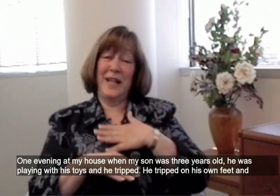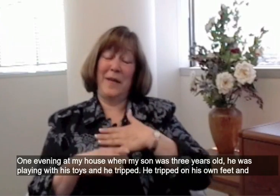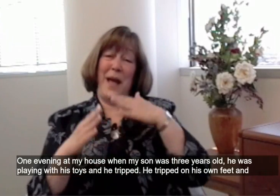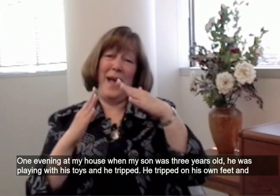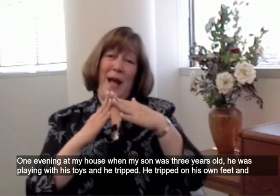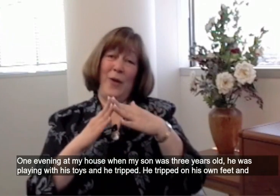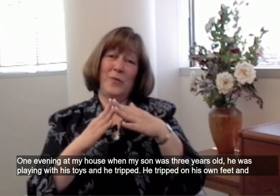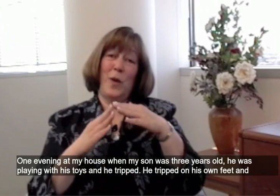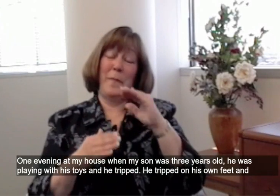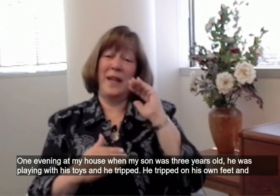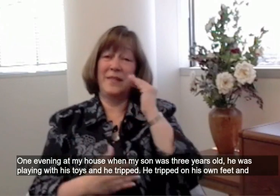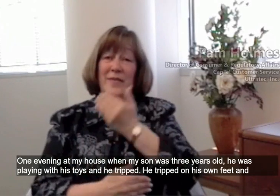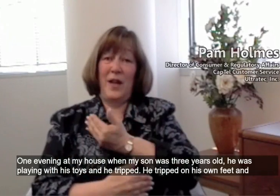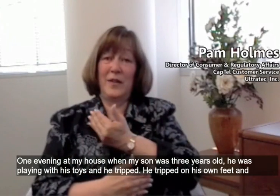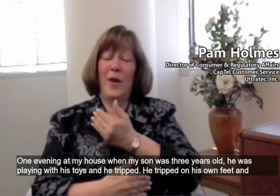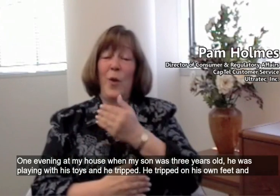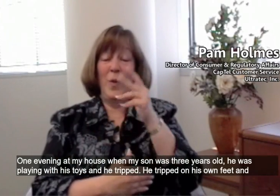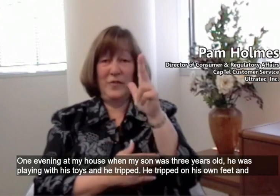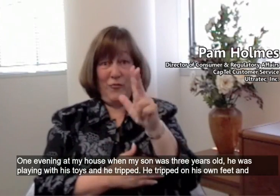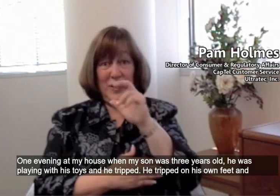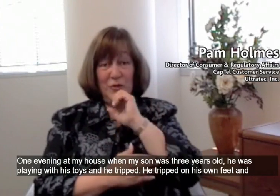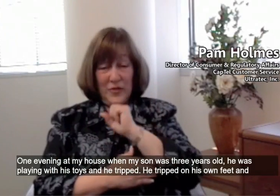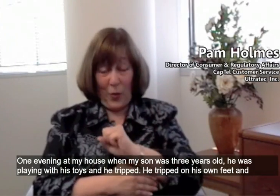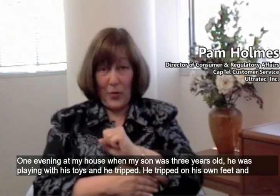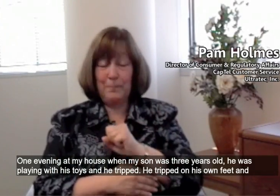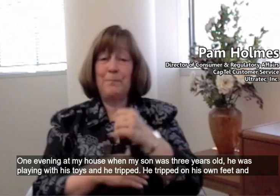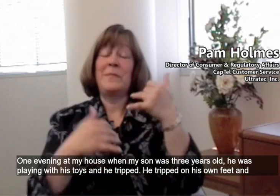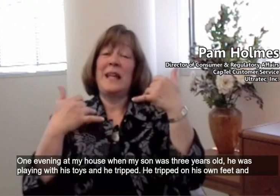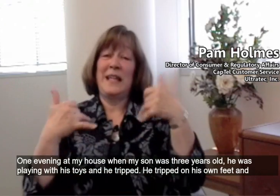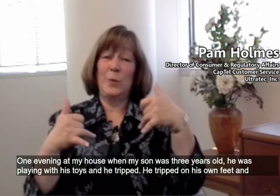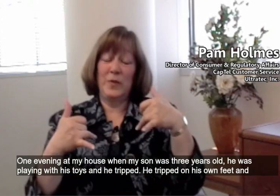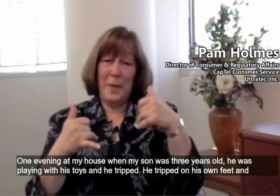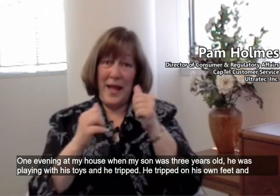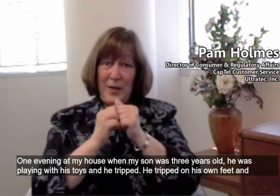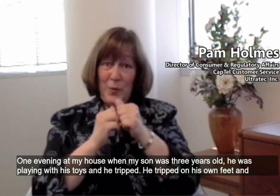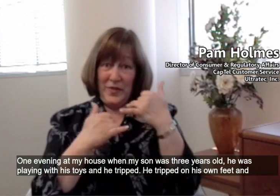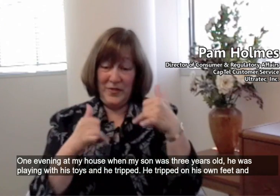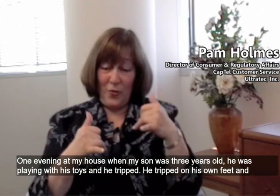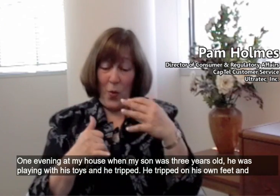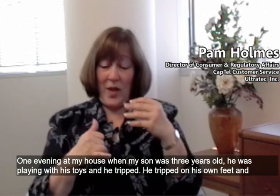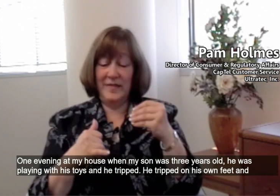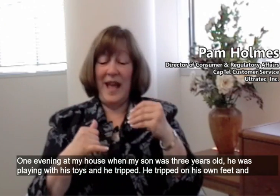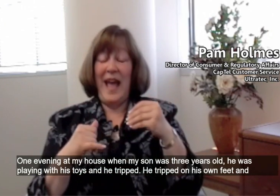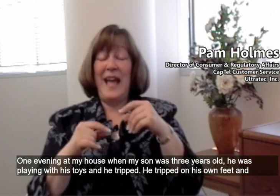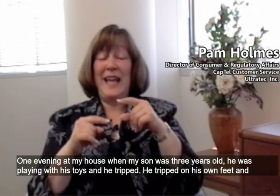at my house when my son was 3 years old, he was playing with his toys and